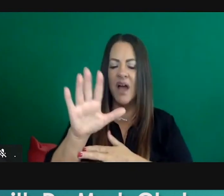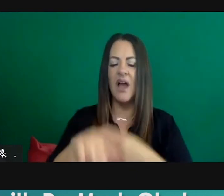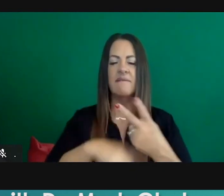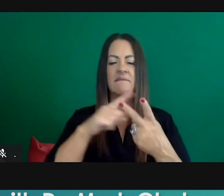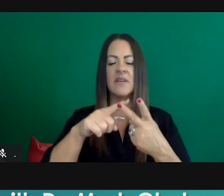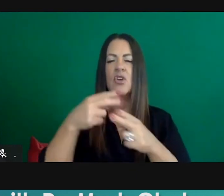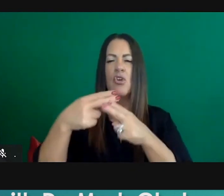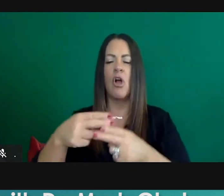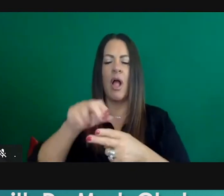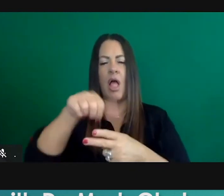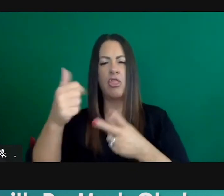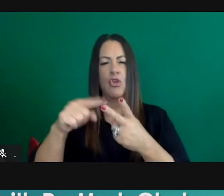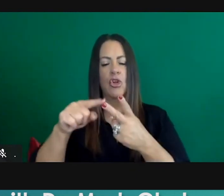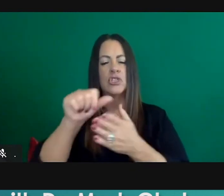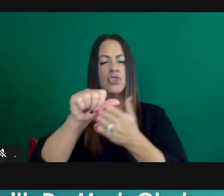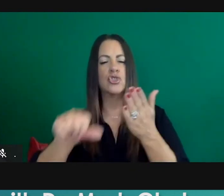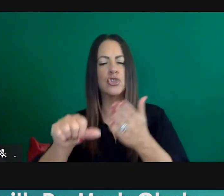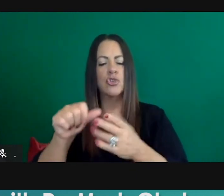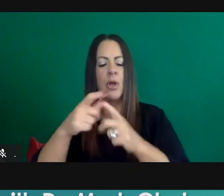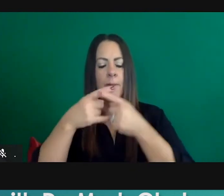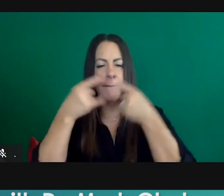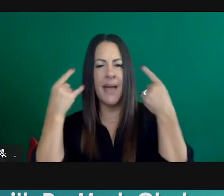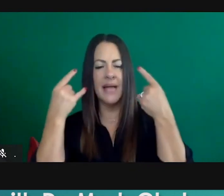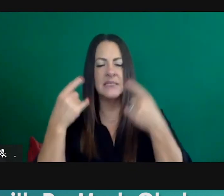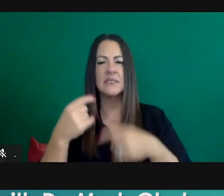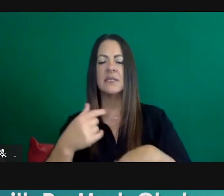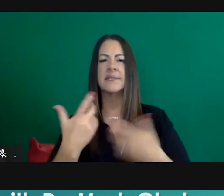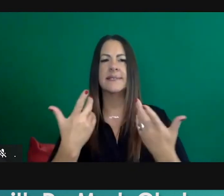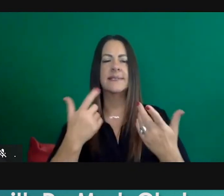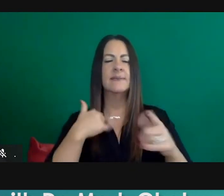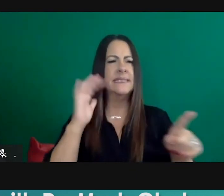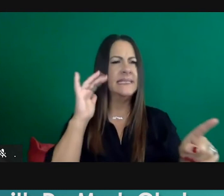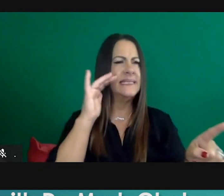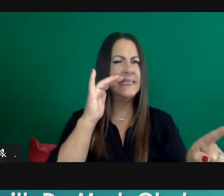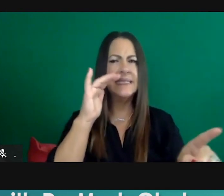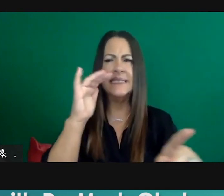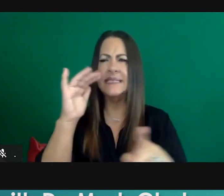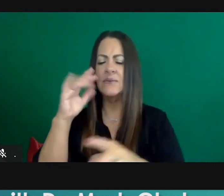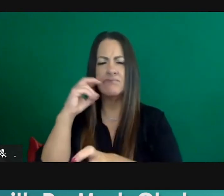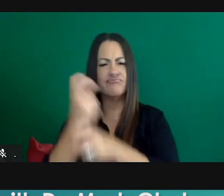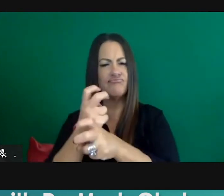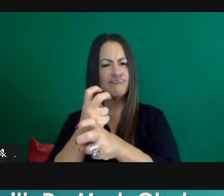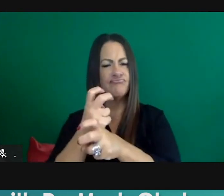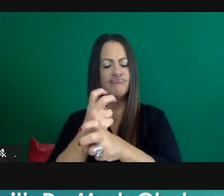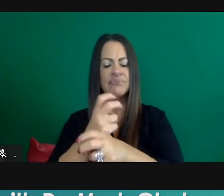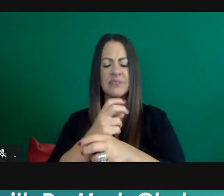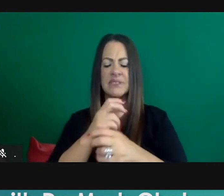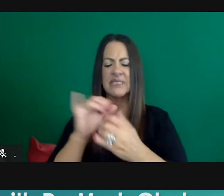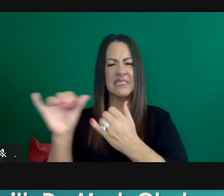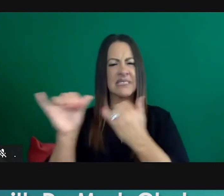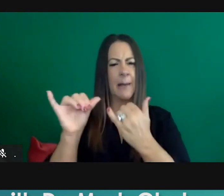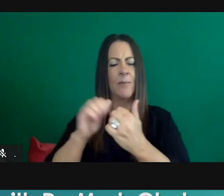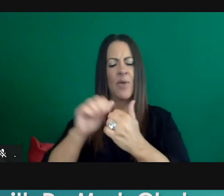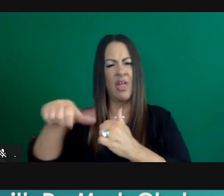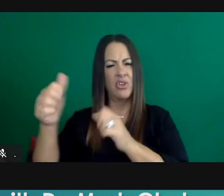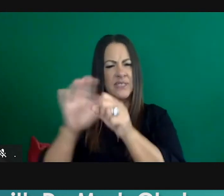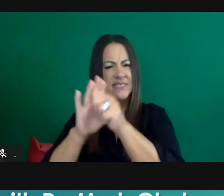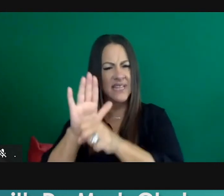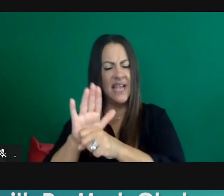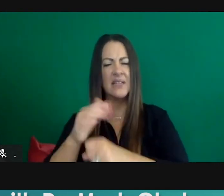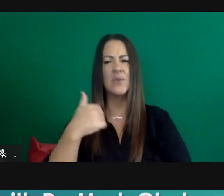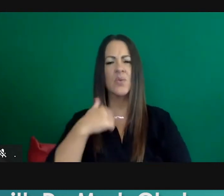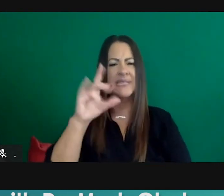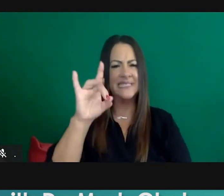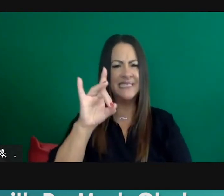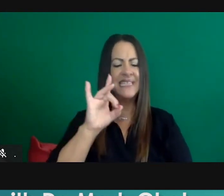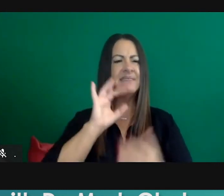masks. Were clear off everyone's shelf. You couldn't find one almost anywhere in the nation. We were reaching out to many of